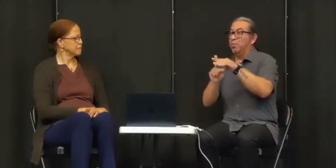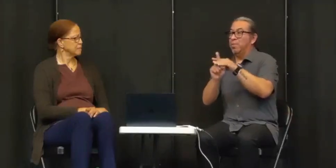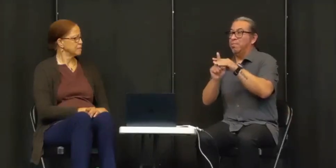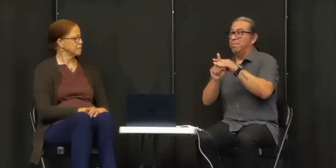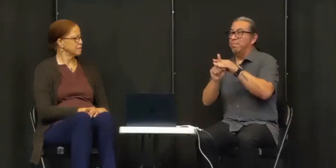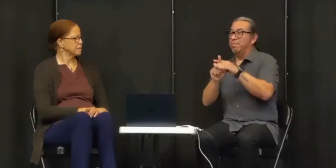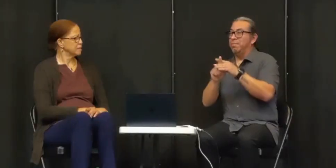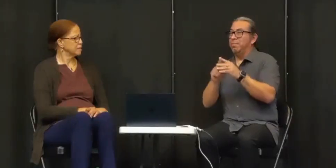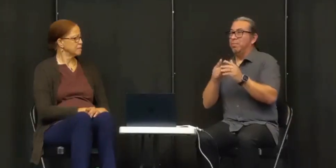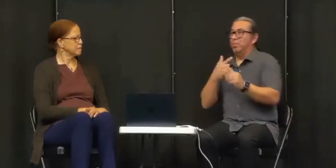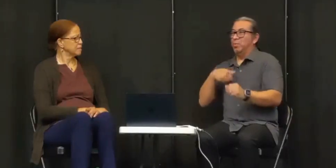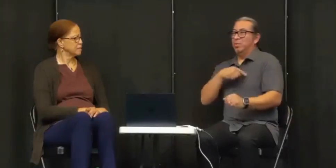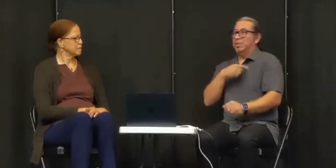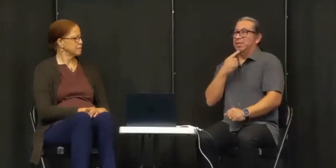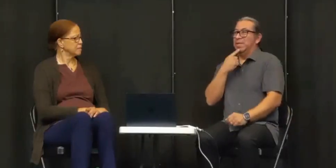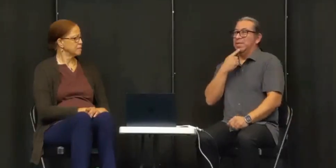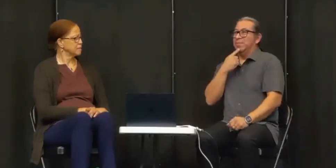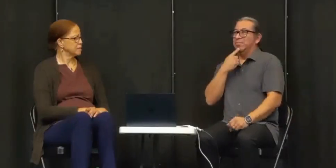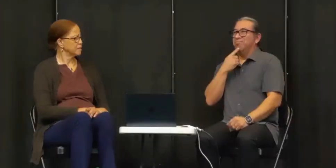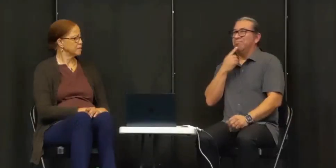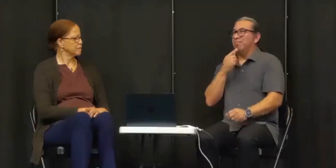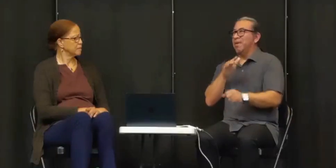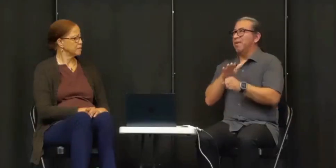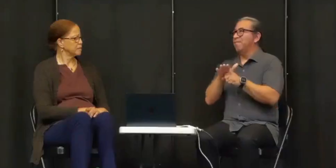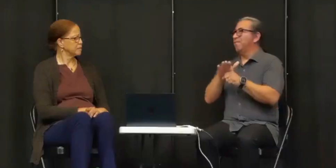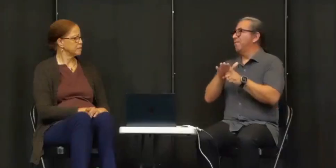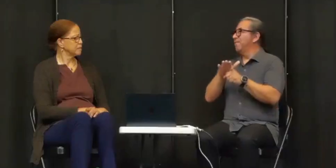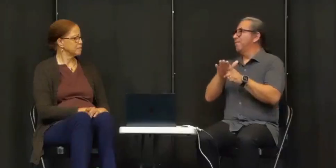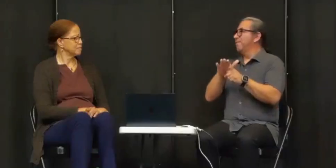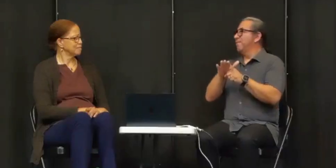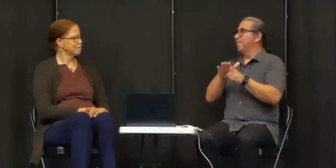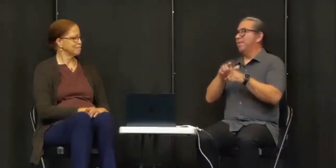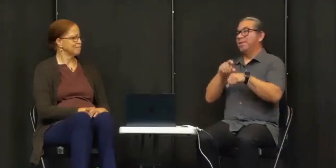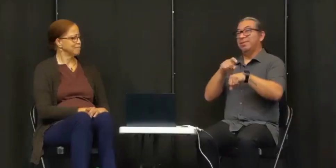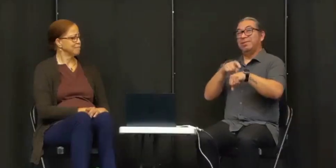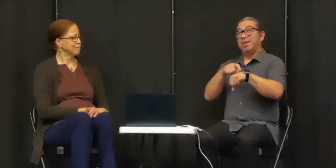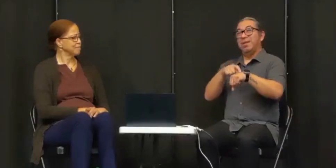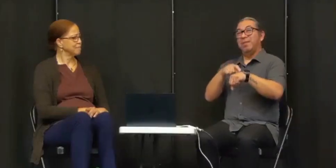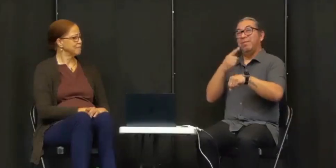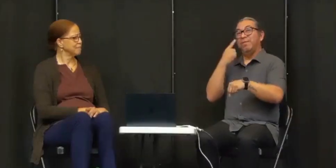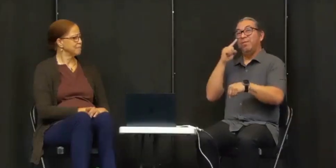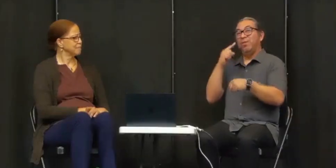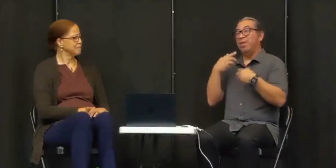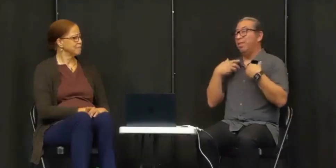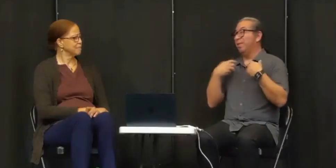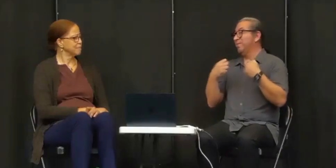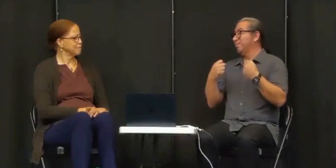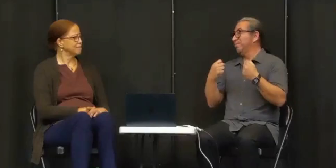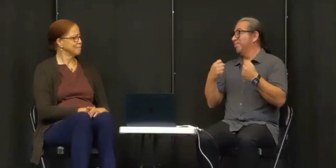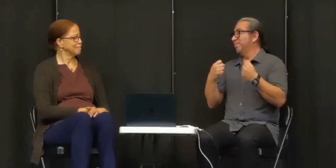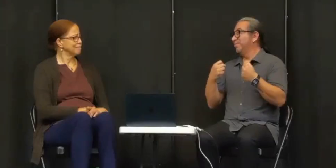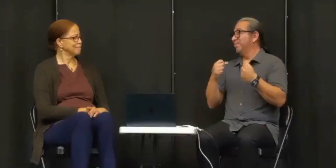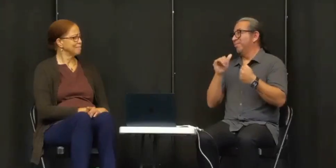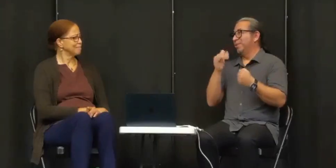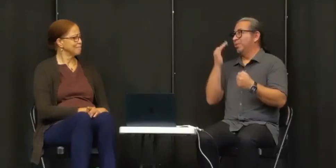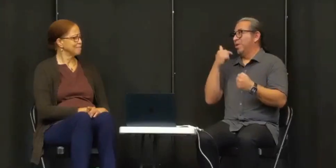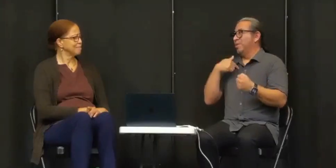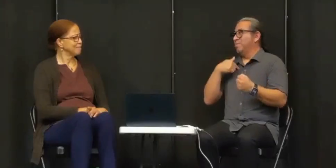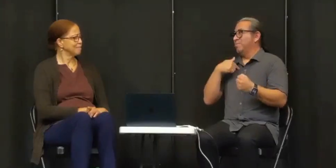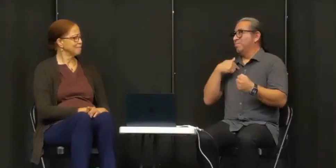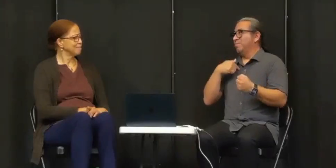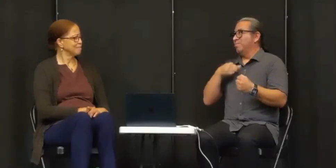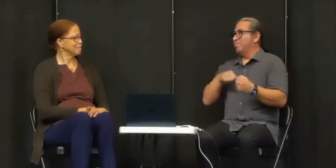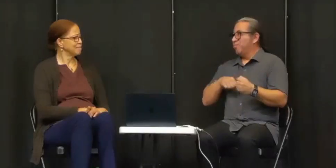often, time comes, we say, I've had enough. It's time for